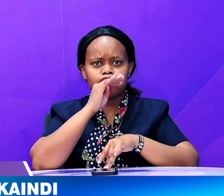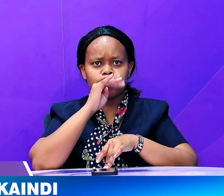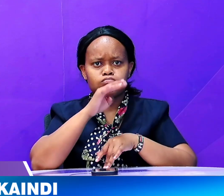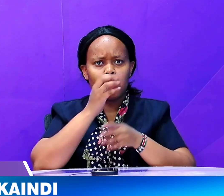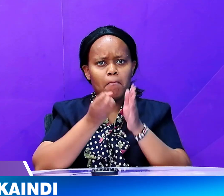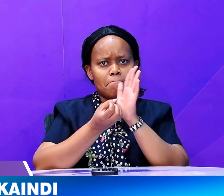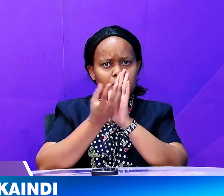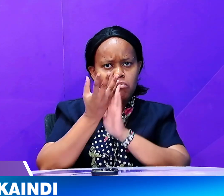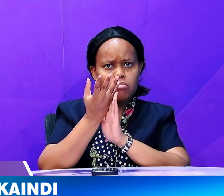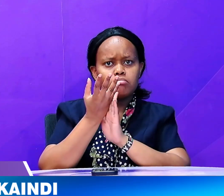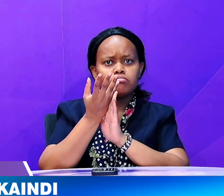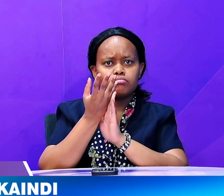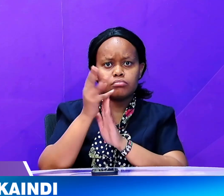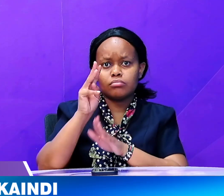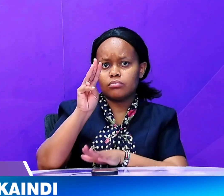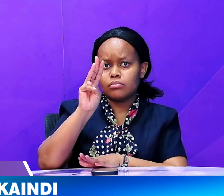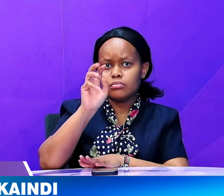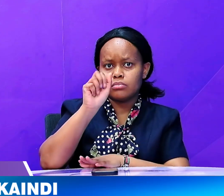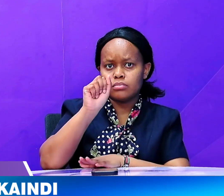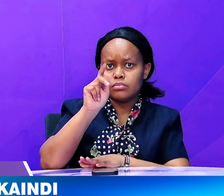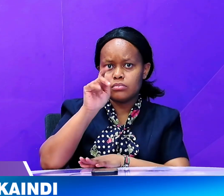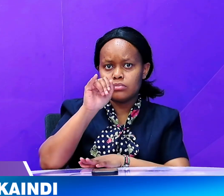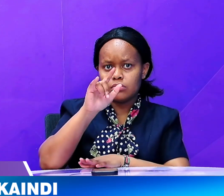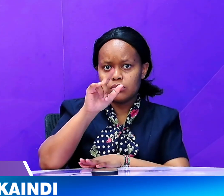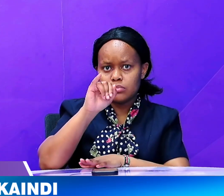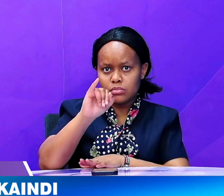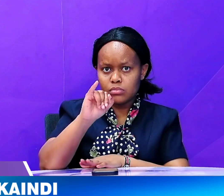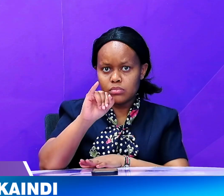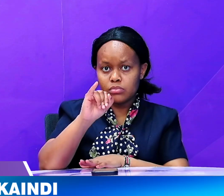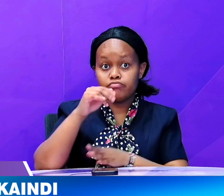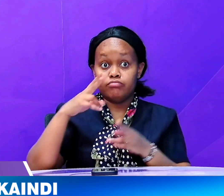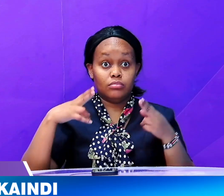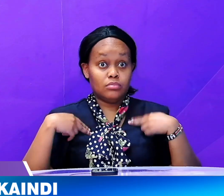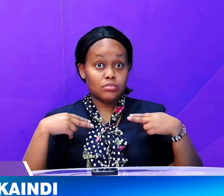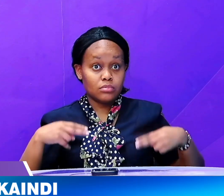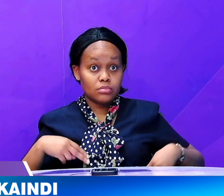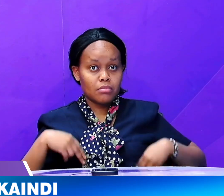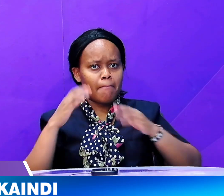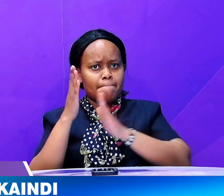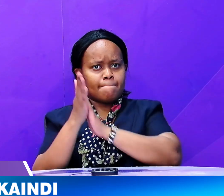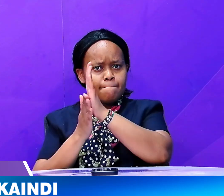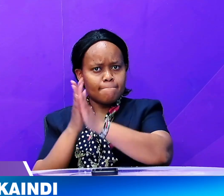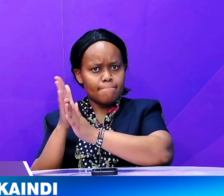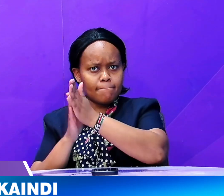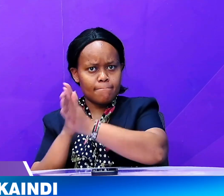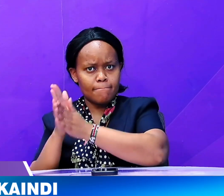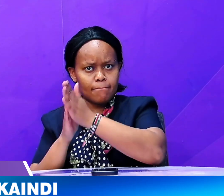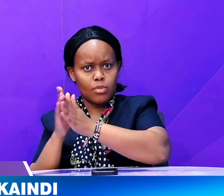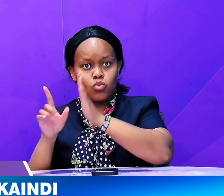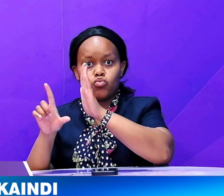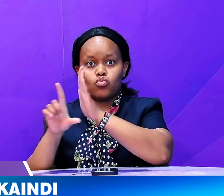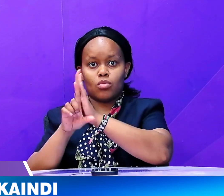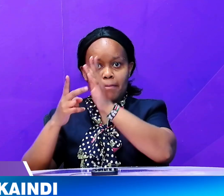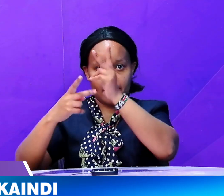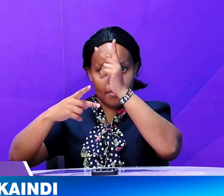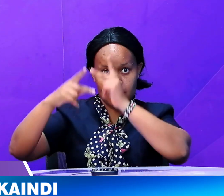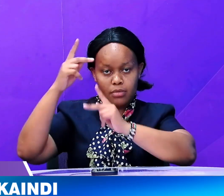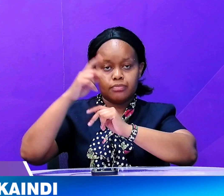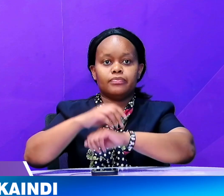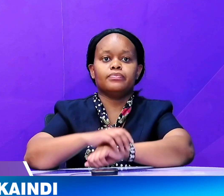justice work requires personal well-being. And she spoke during the launch of Wakili Medicover, a